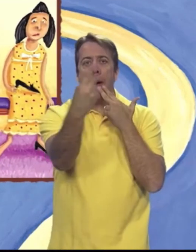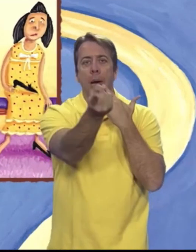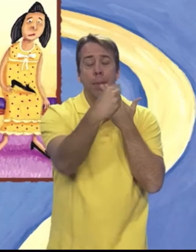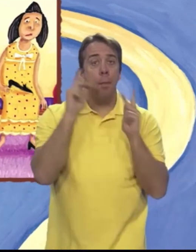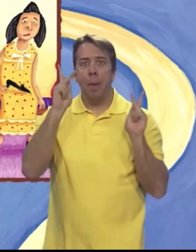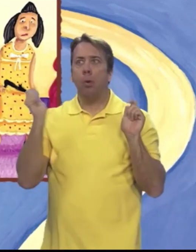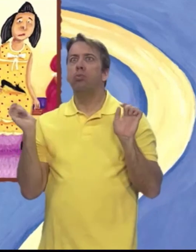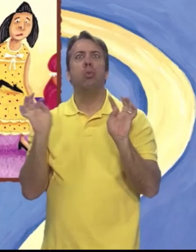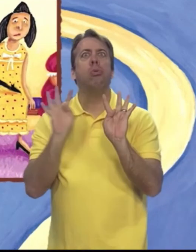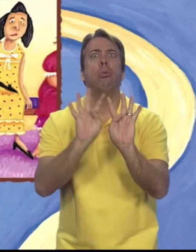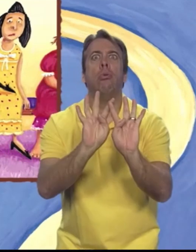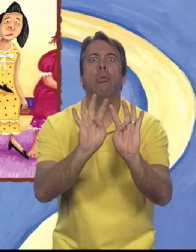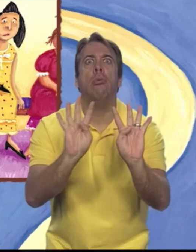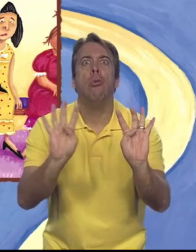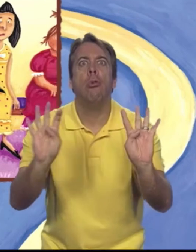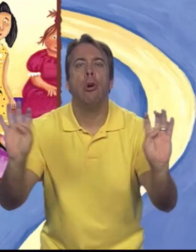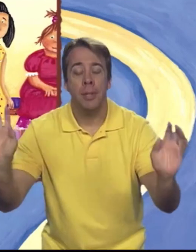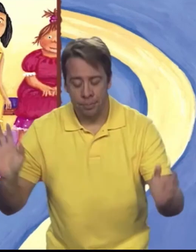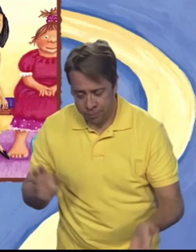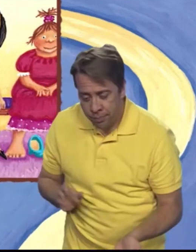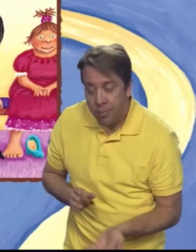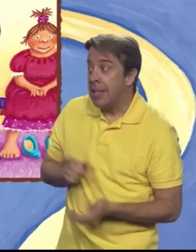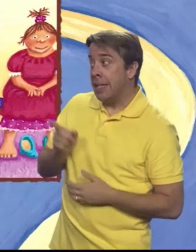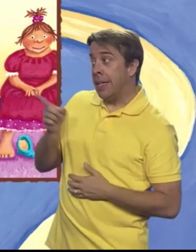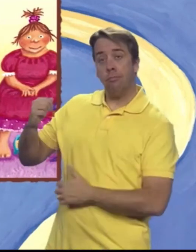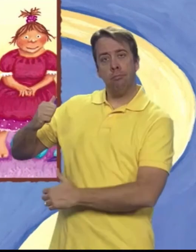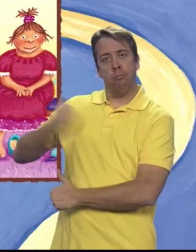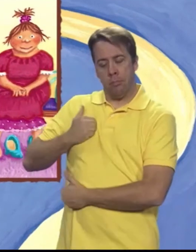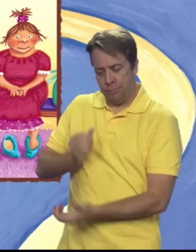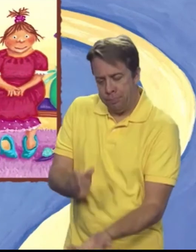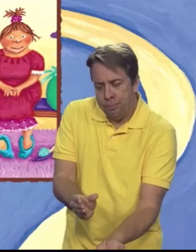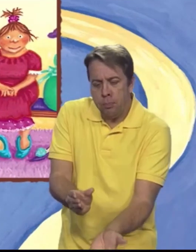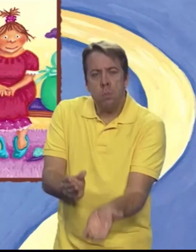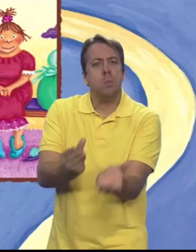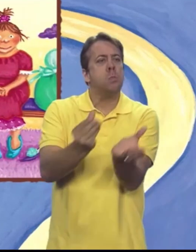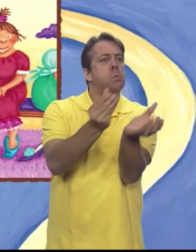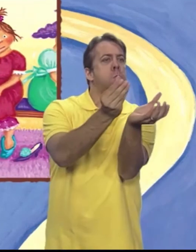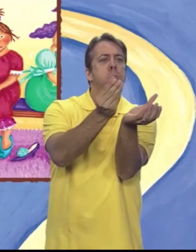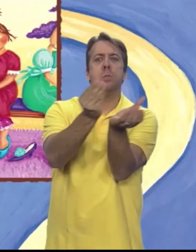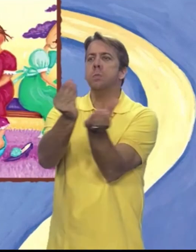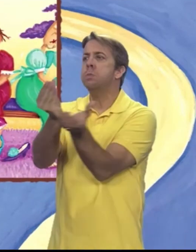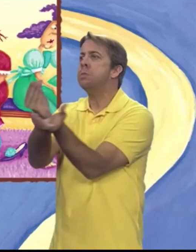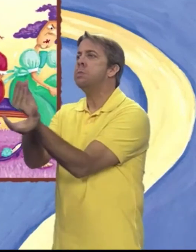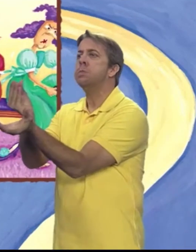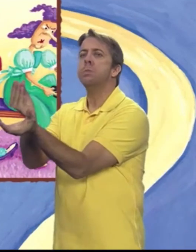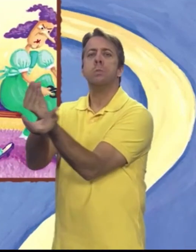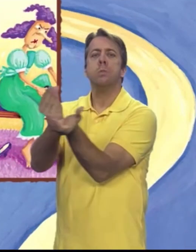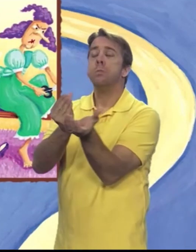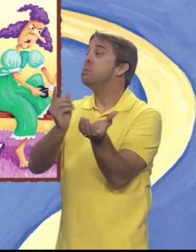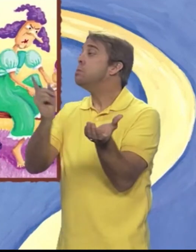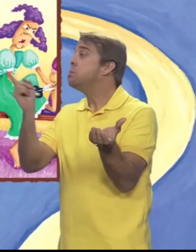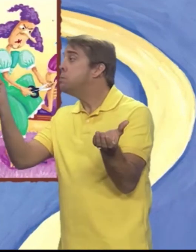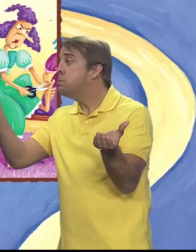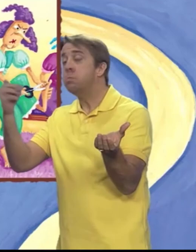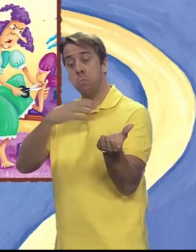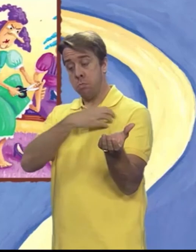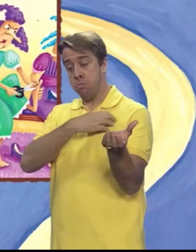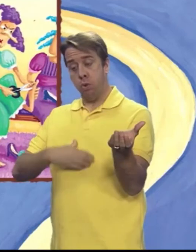footman held up the glass slipper Cinderella had left behind. The prince would like to meet whoever fits this,